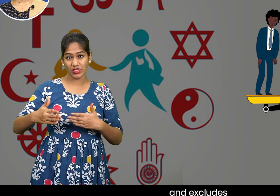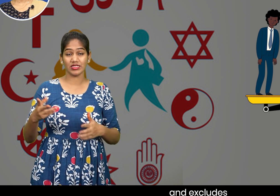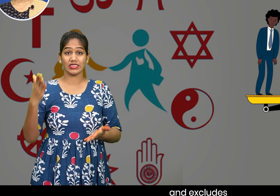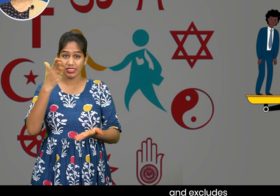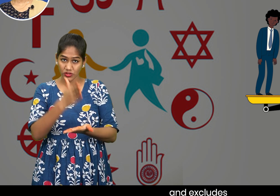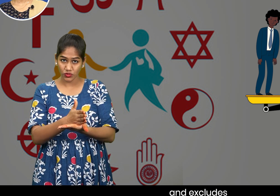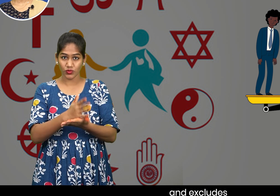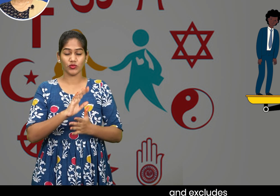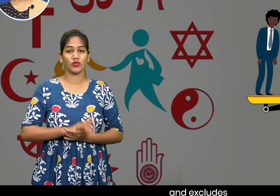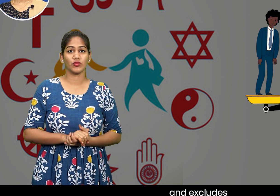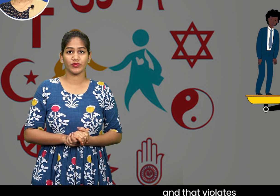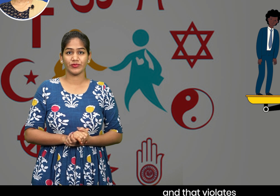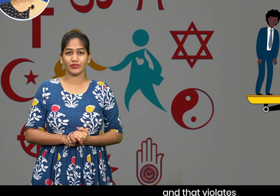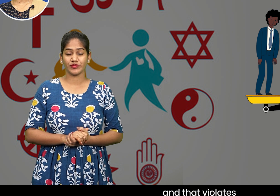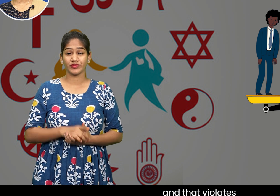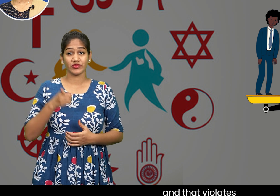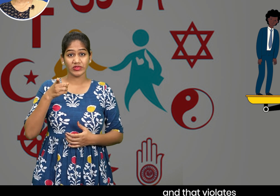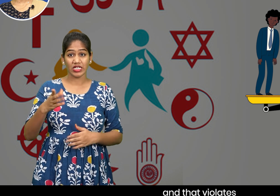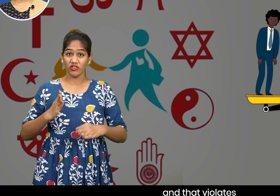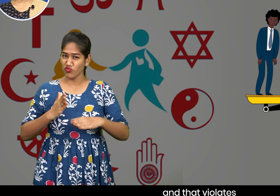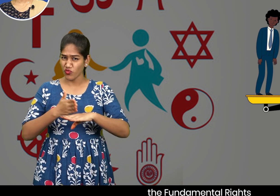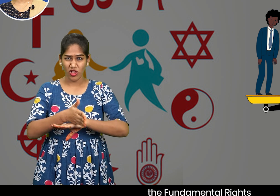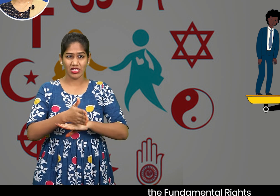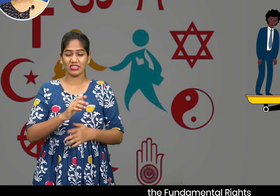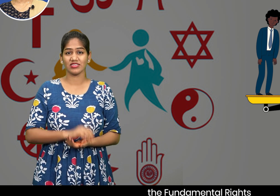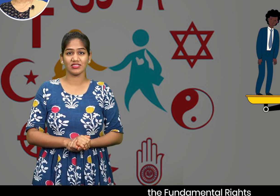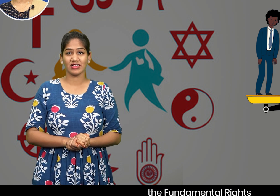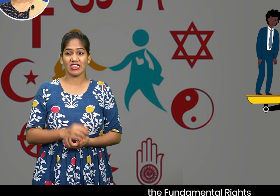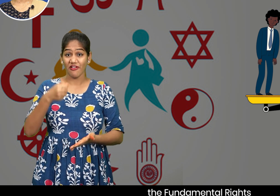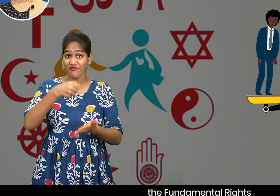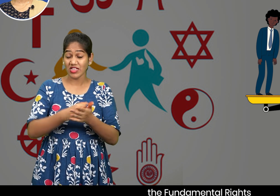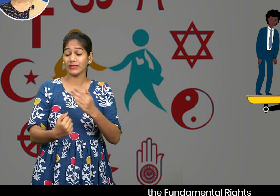excludes and that violates